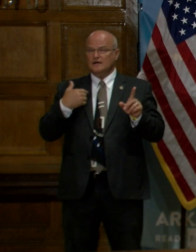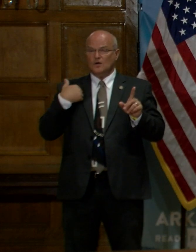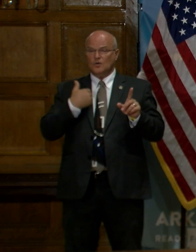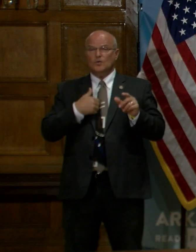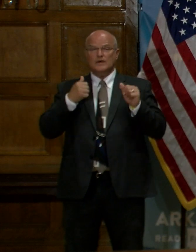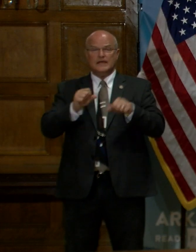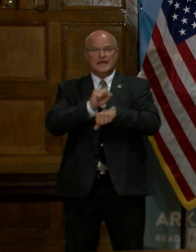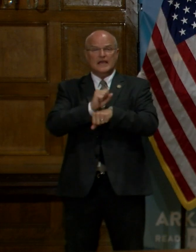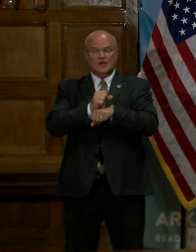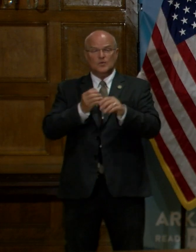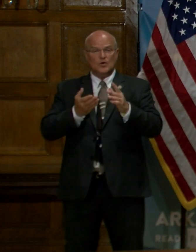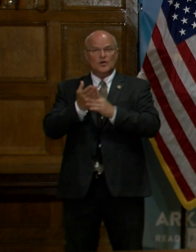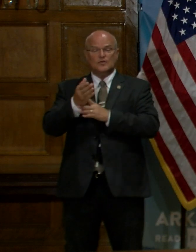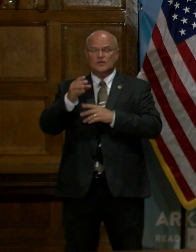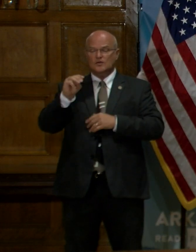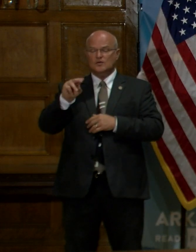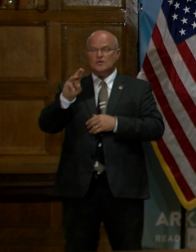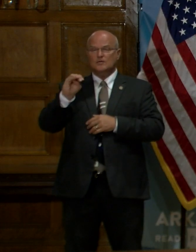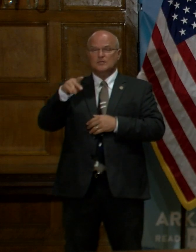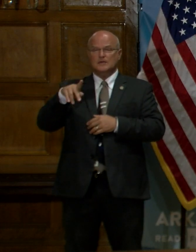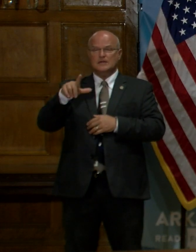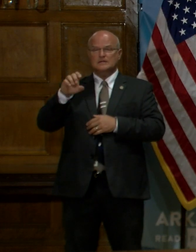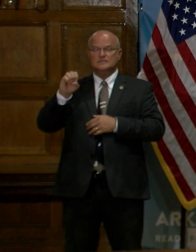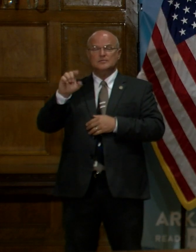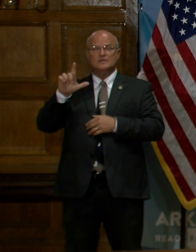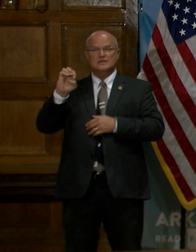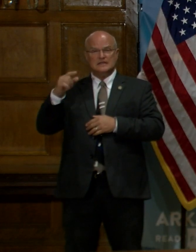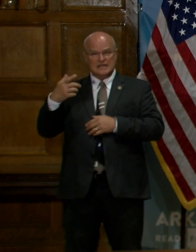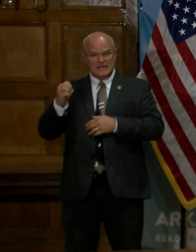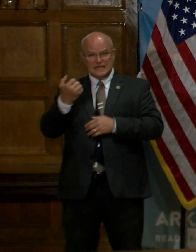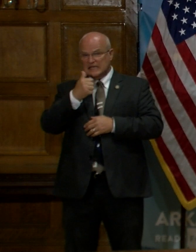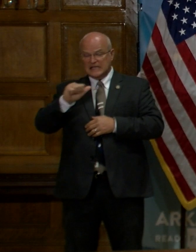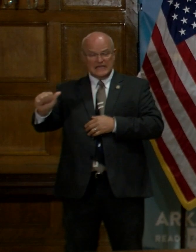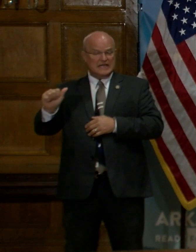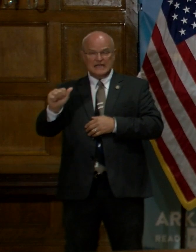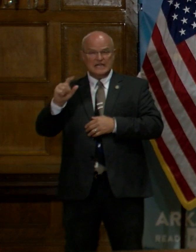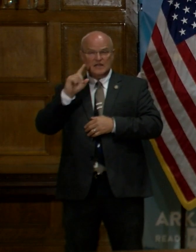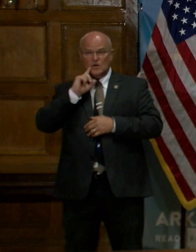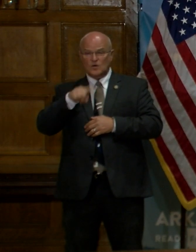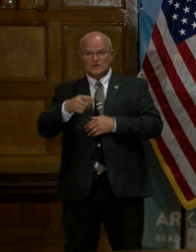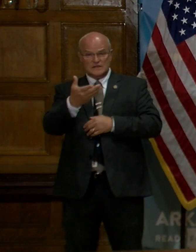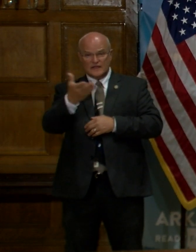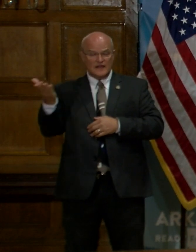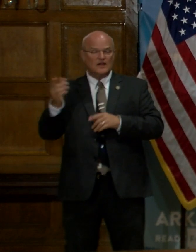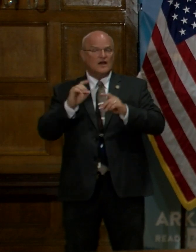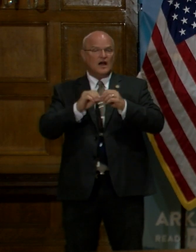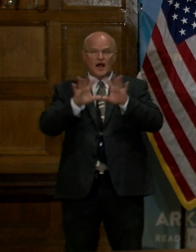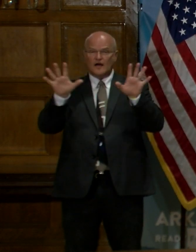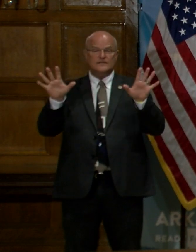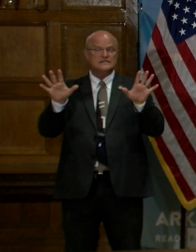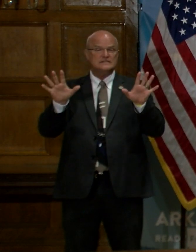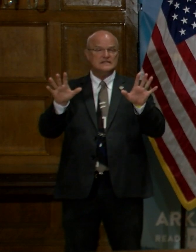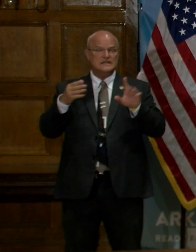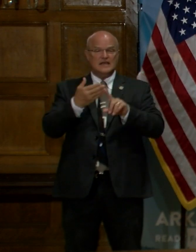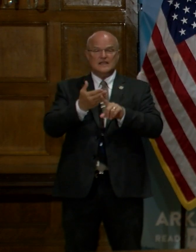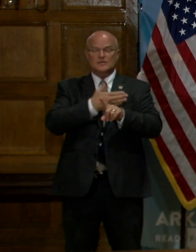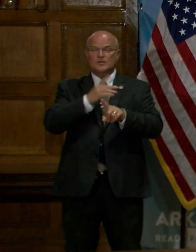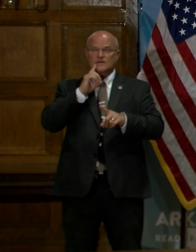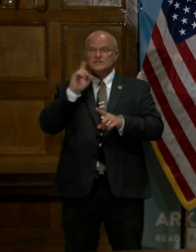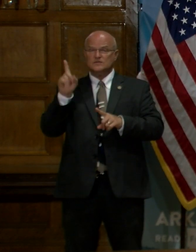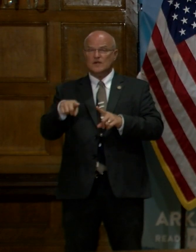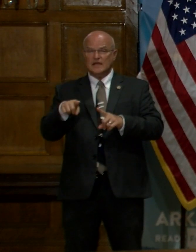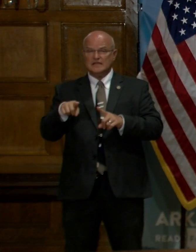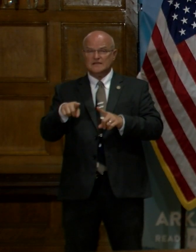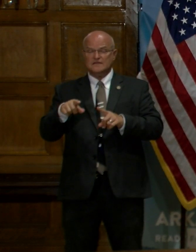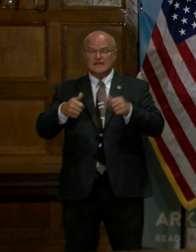we can work through the municipal league on any changes that are needed in the ordinances that are out there. Obviously, the previous directives